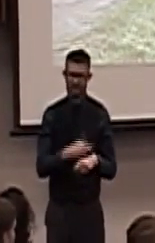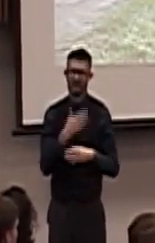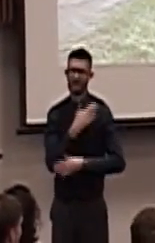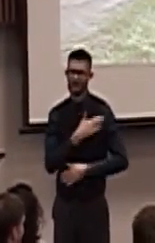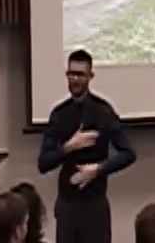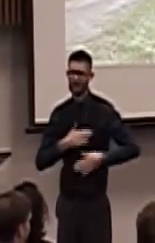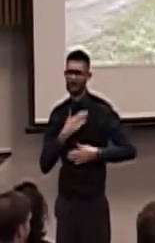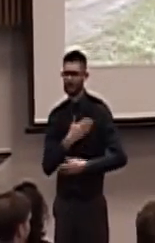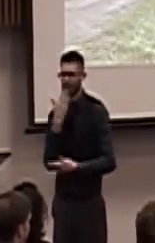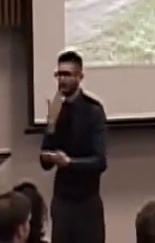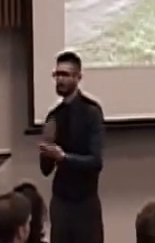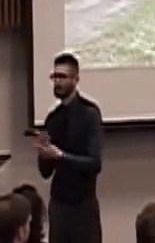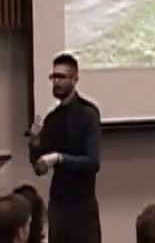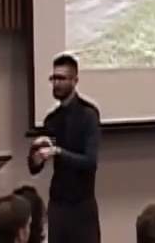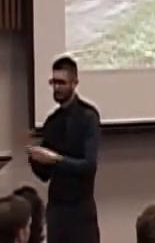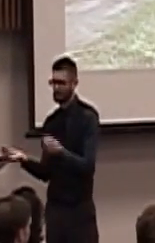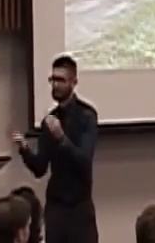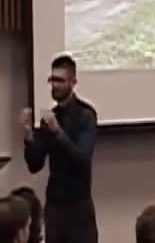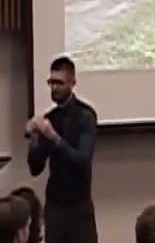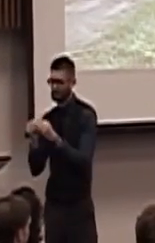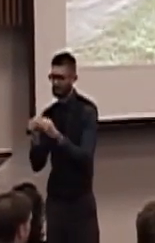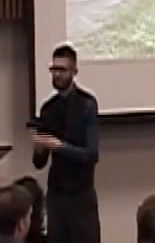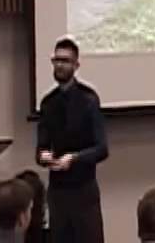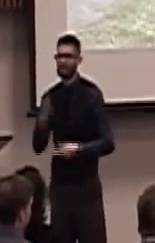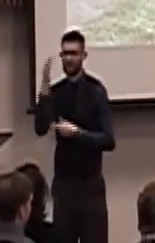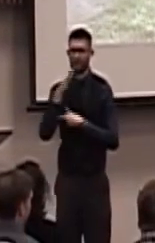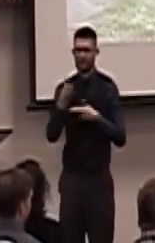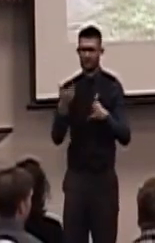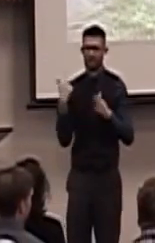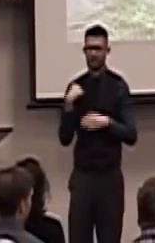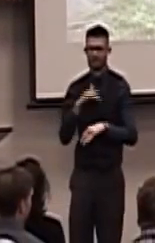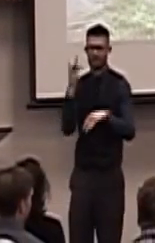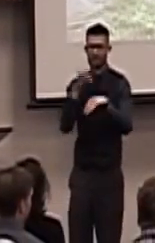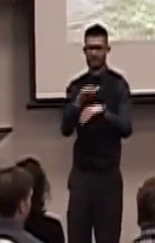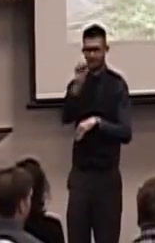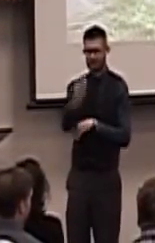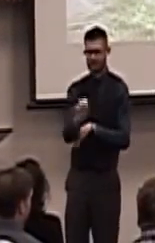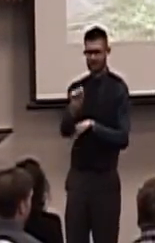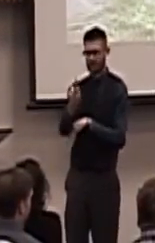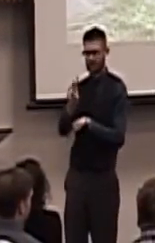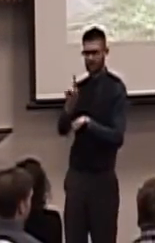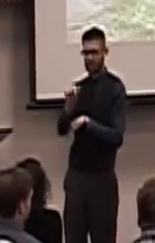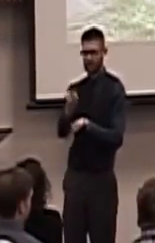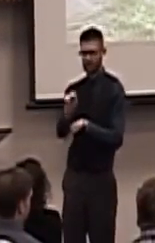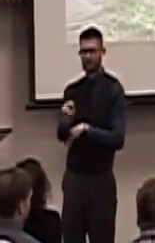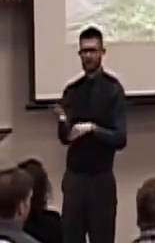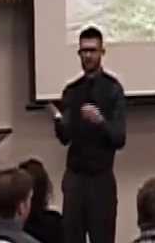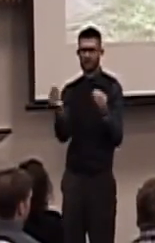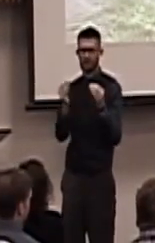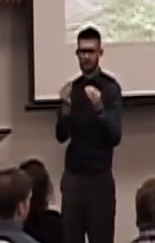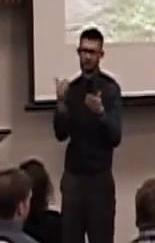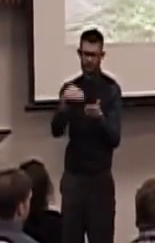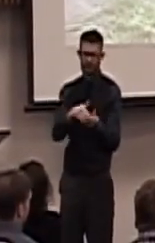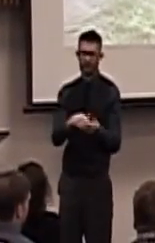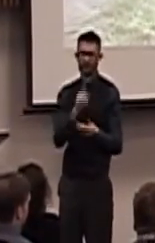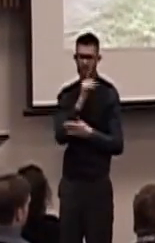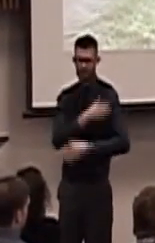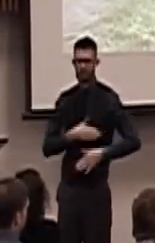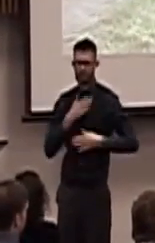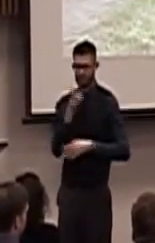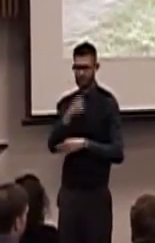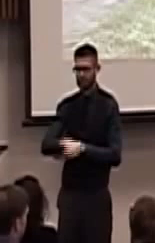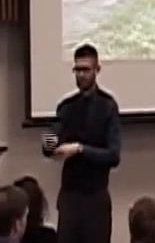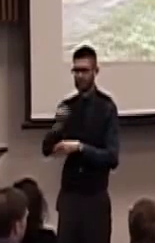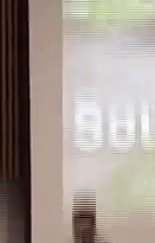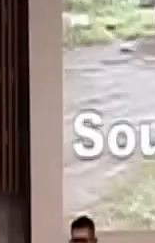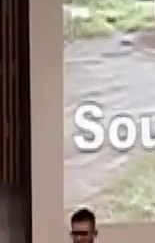God has allowed me to go to South Sudan again, and I really enjoyed this trip. It was so encouraging to be able to